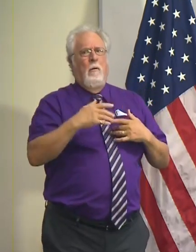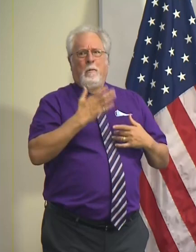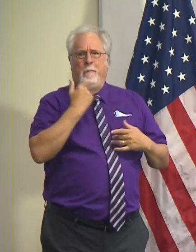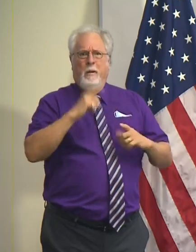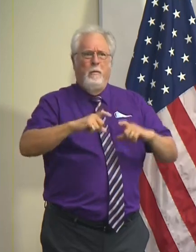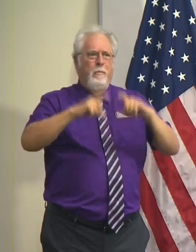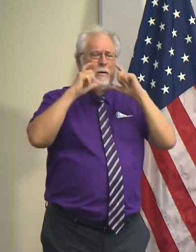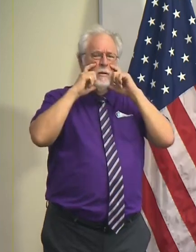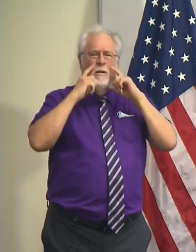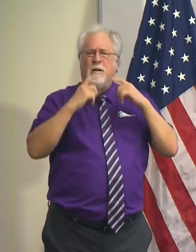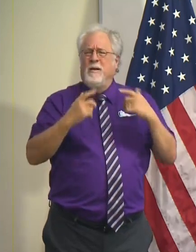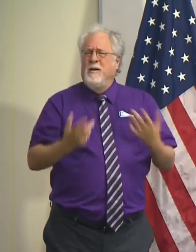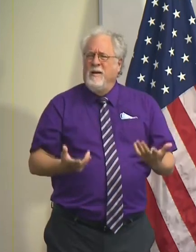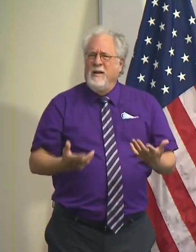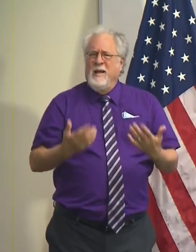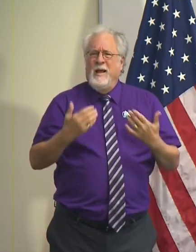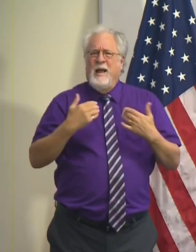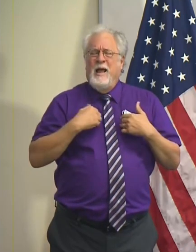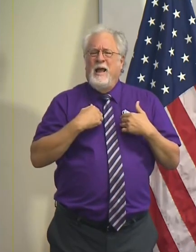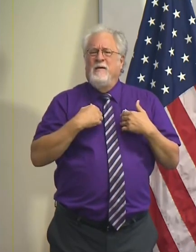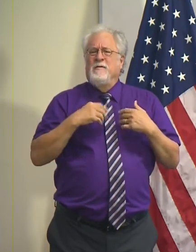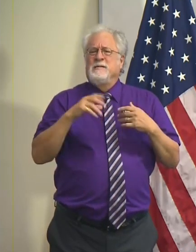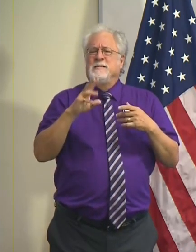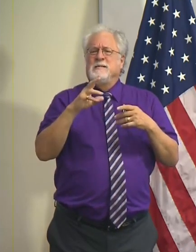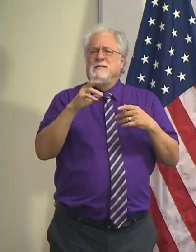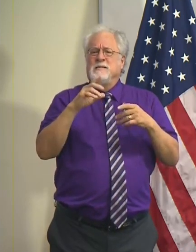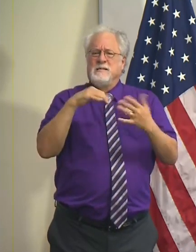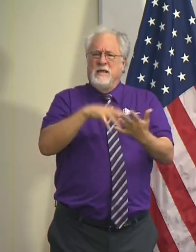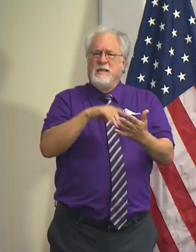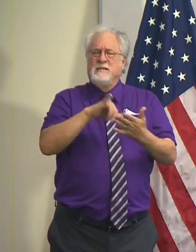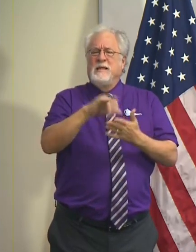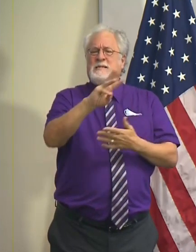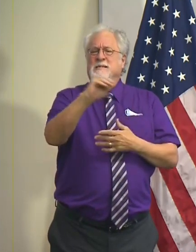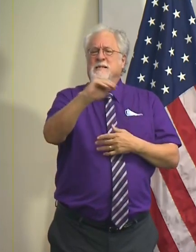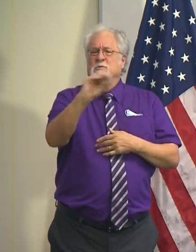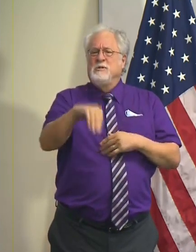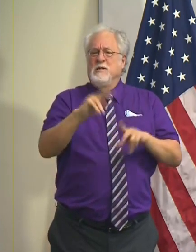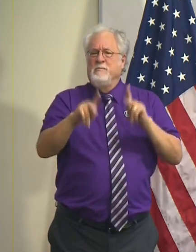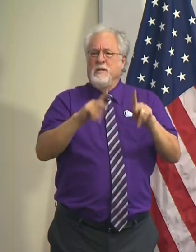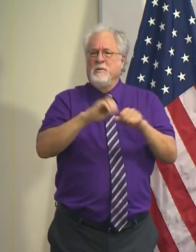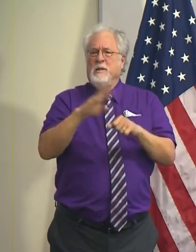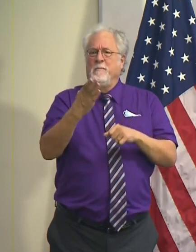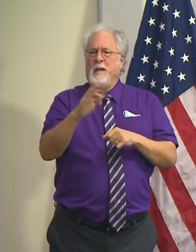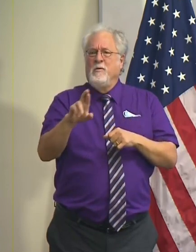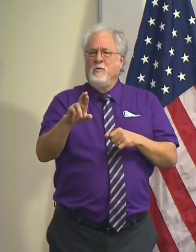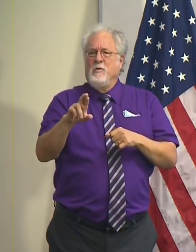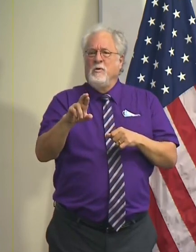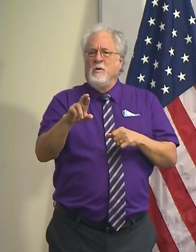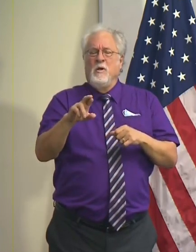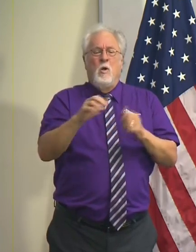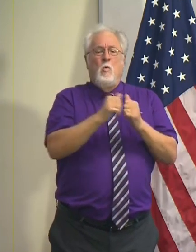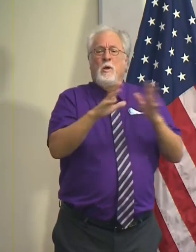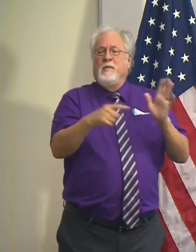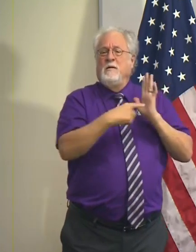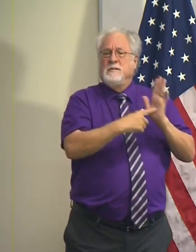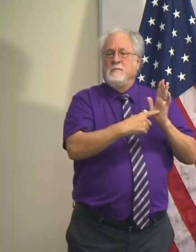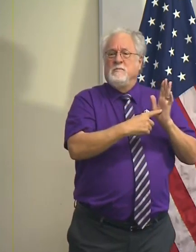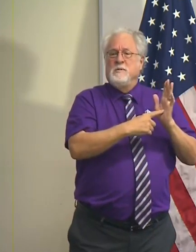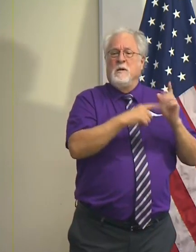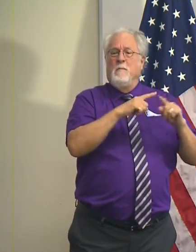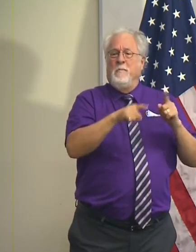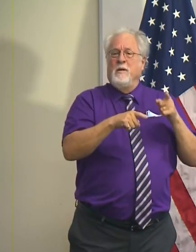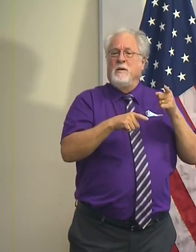because we've had a prevalence study that said 60% of the people in Baton Rouge area were asymptomatic, yet